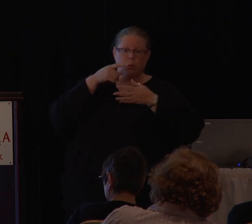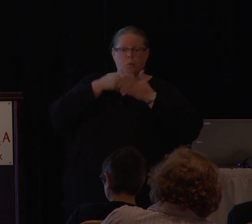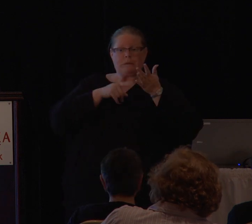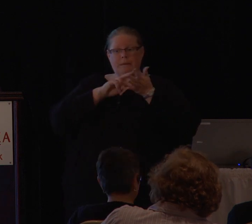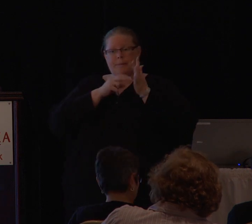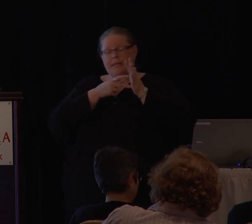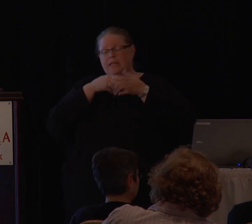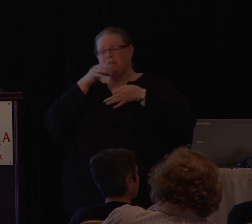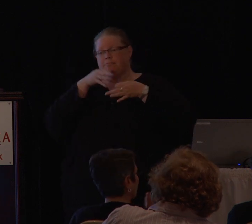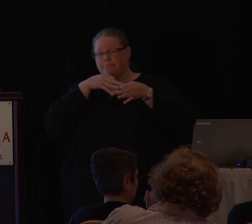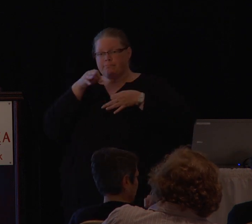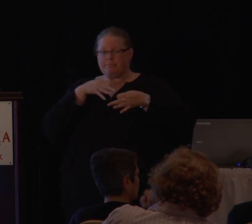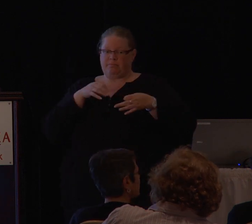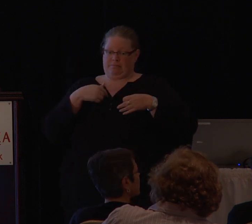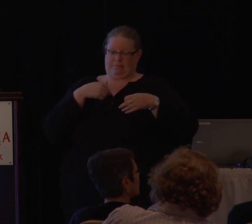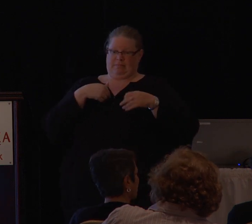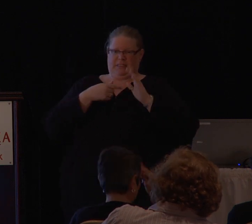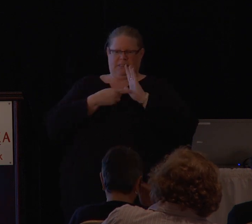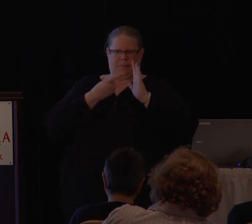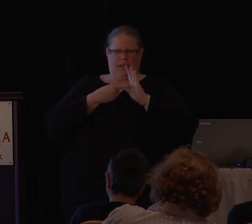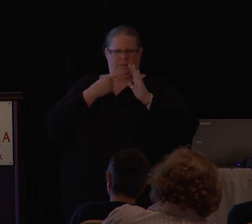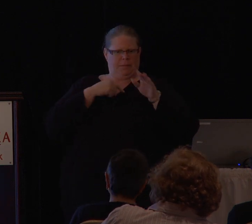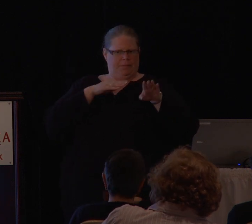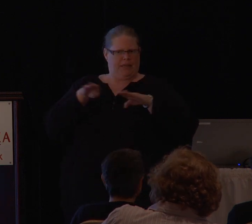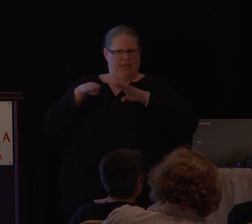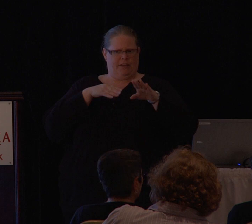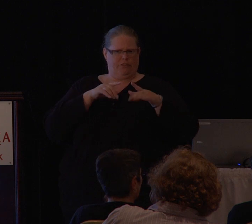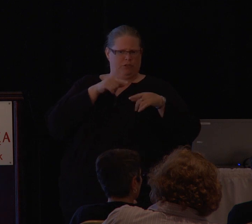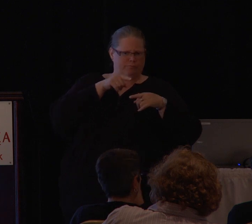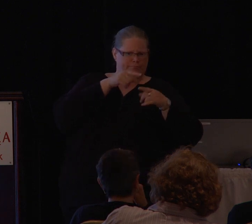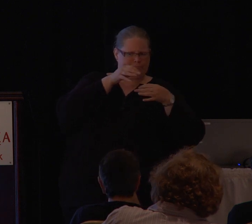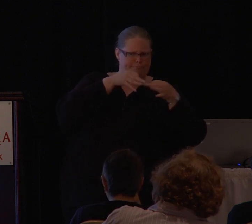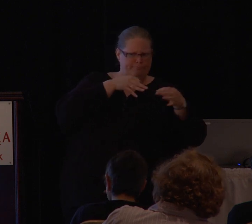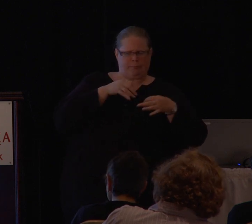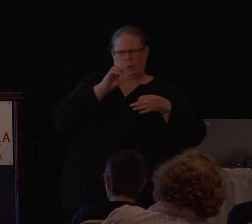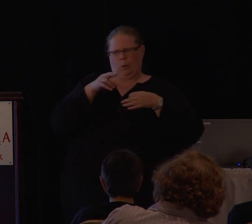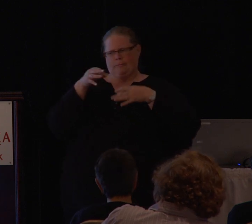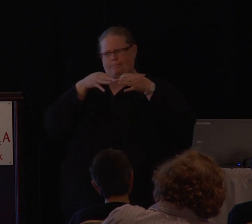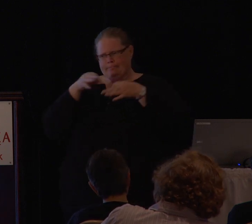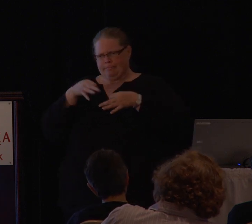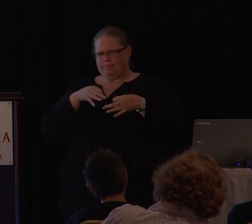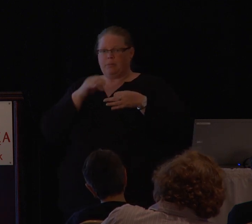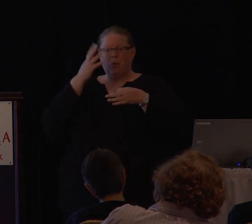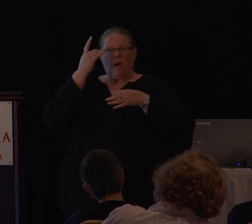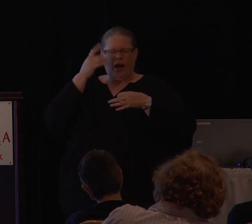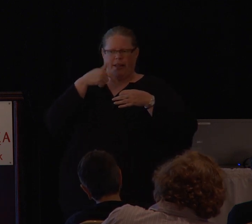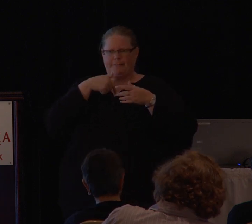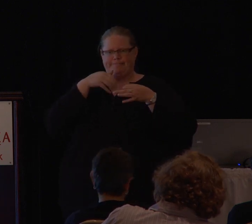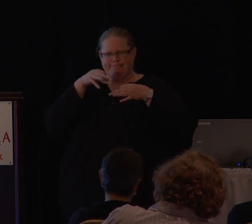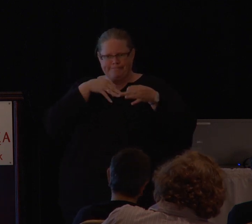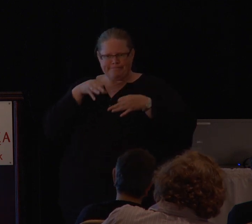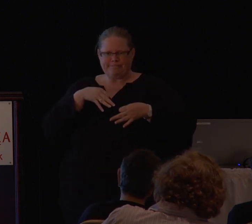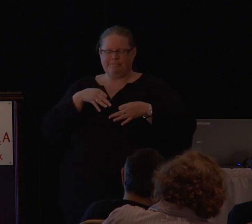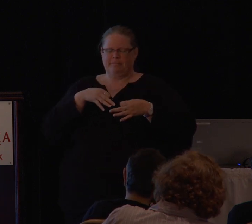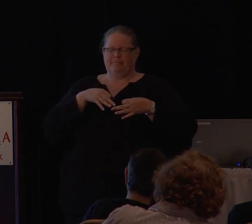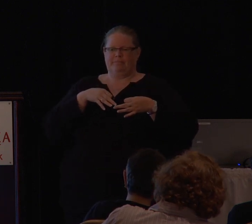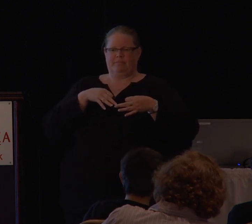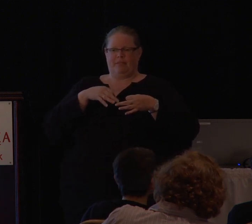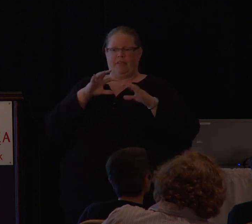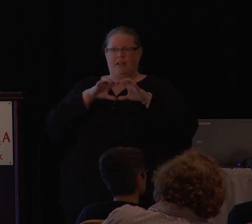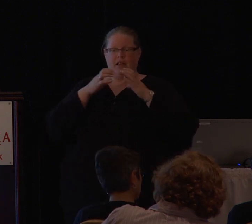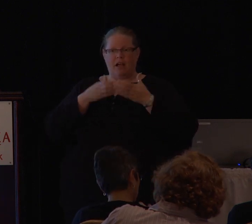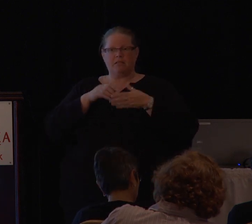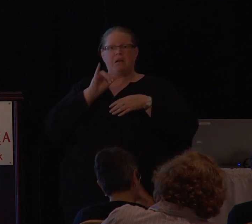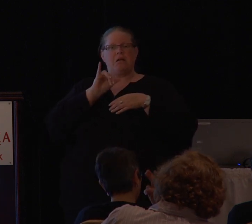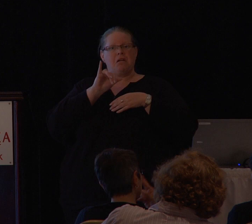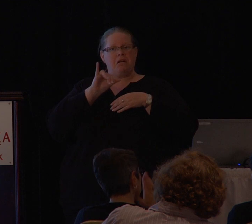said, sometimes I may act in this or that way, and this is why, and the teachers found that